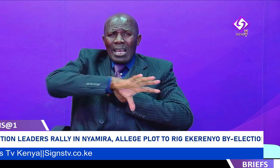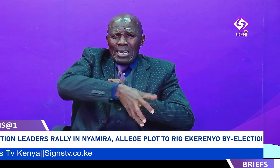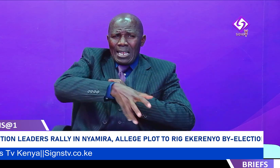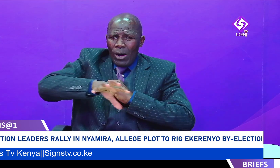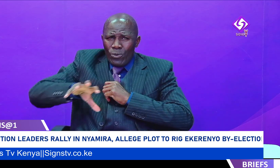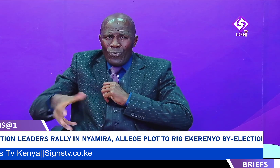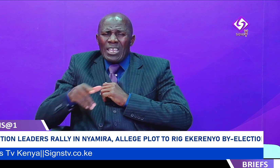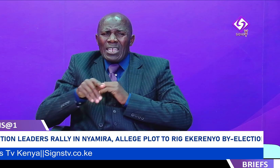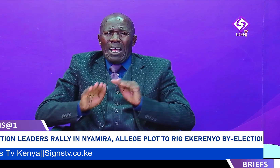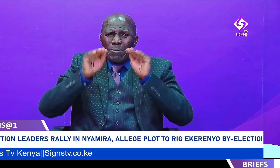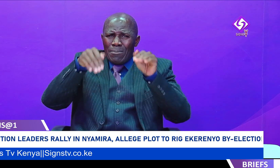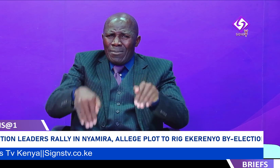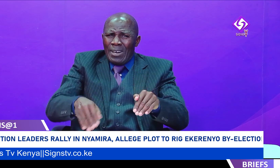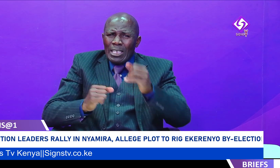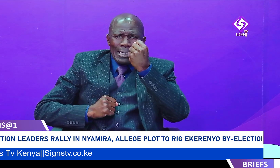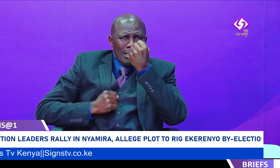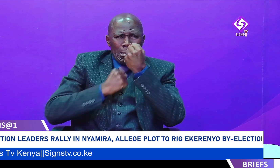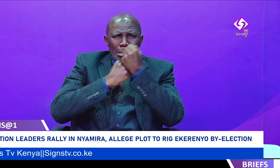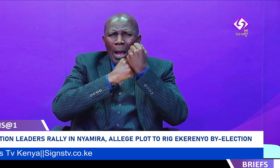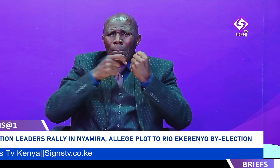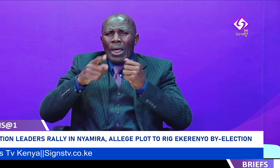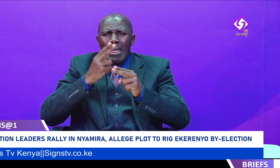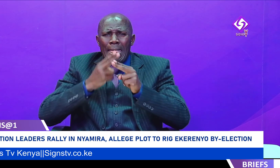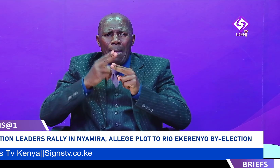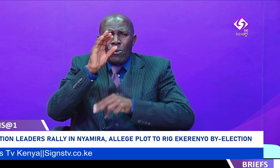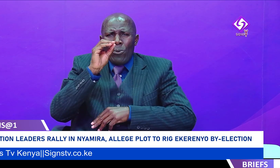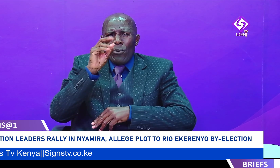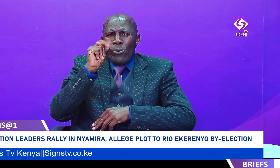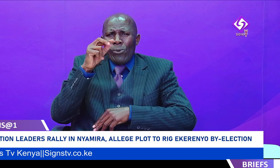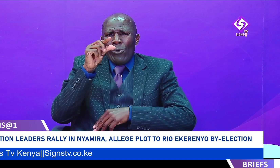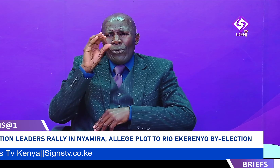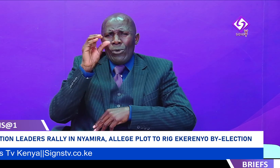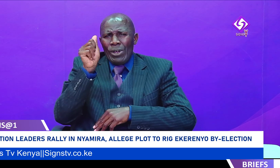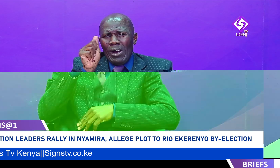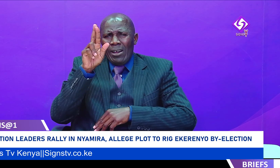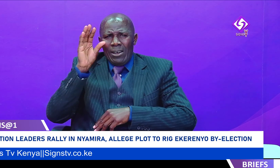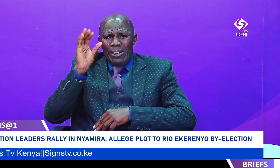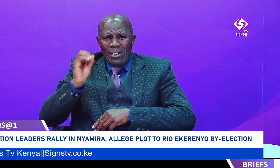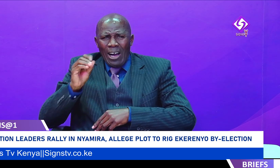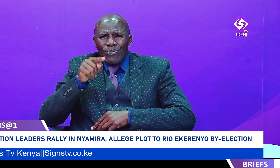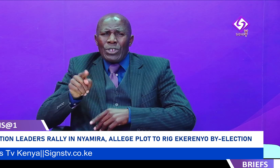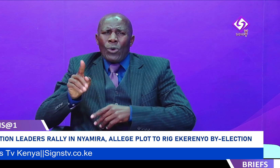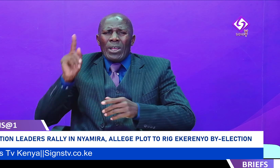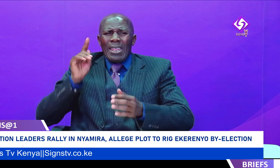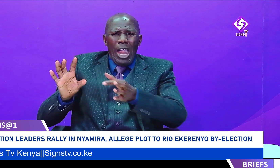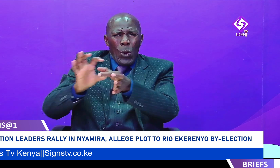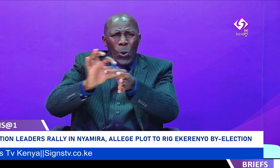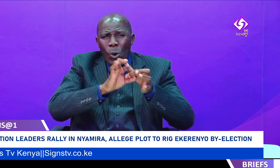converged in Nyamira County to drum up support for Jeremiah Ongaro, the United